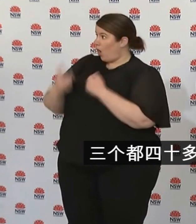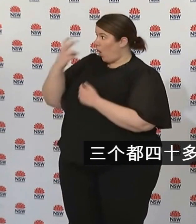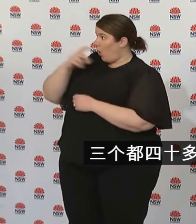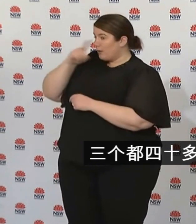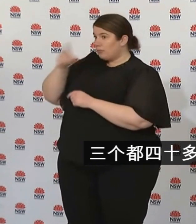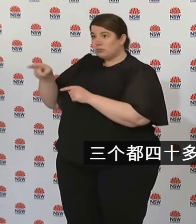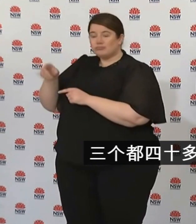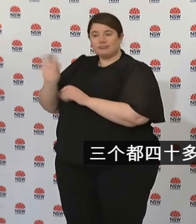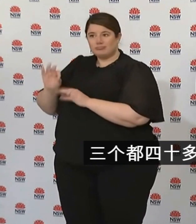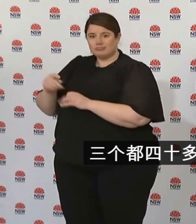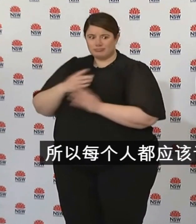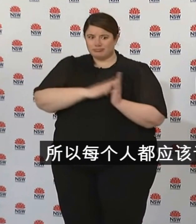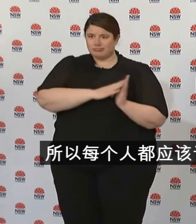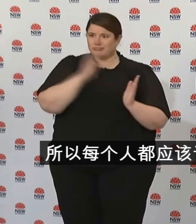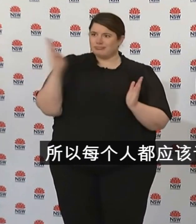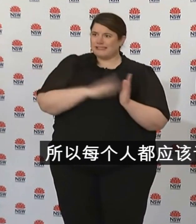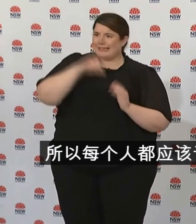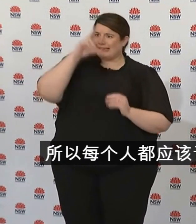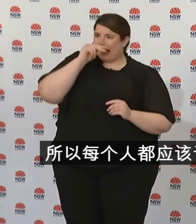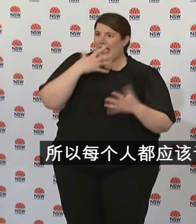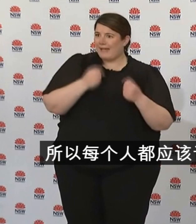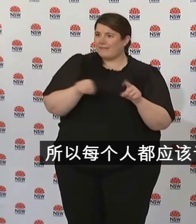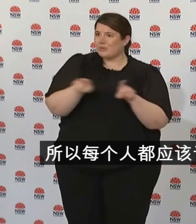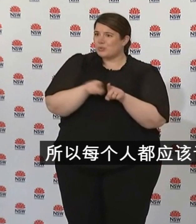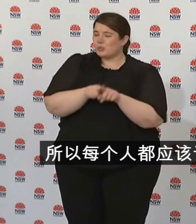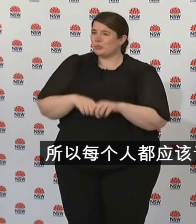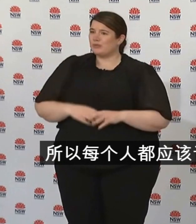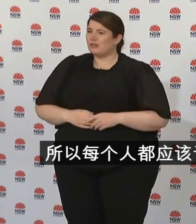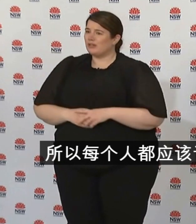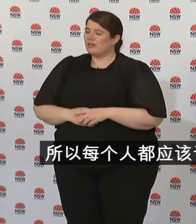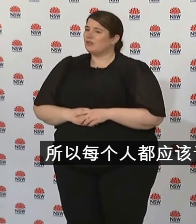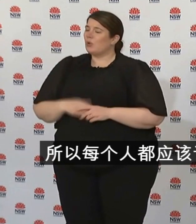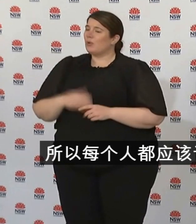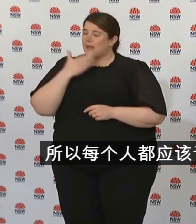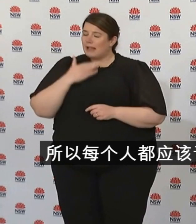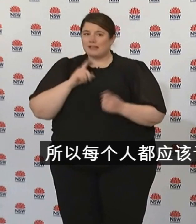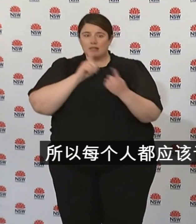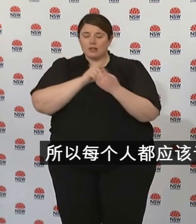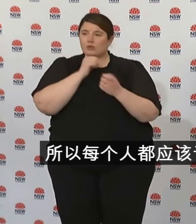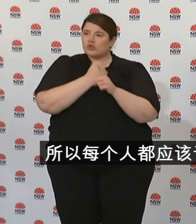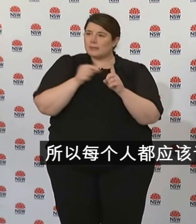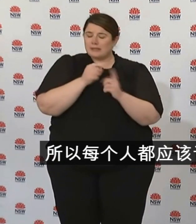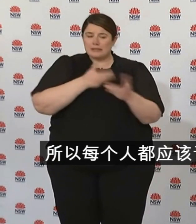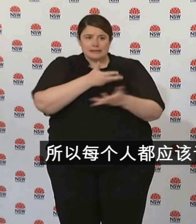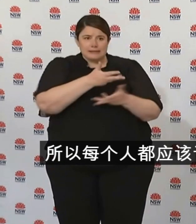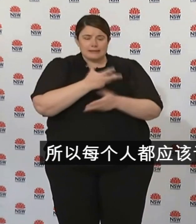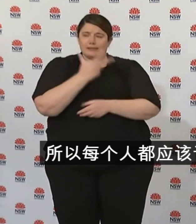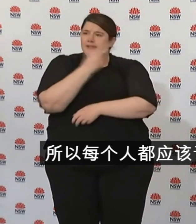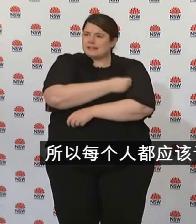person's disease. So everyone should discuss vaccination, and my message is get